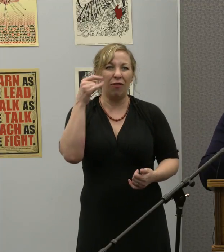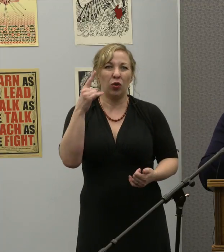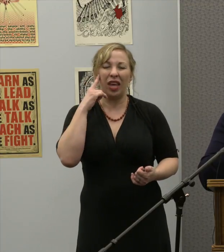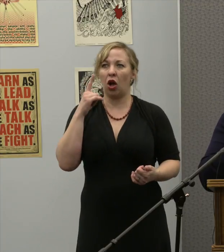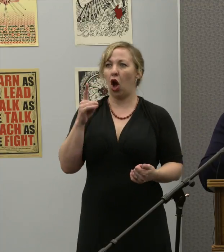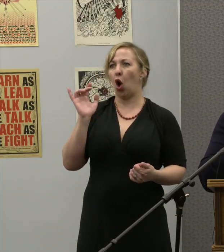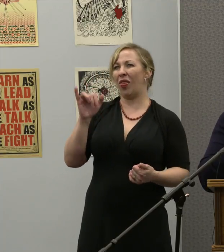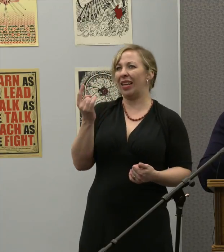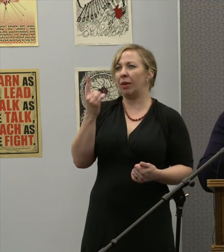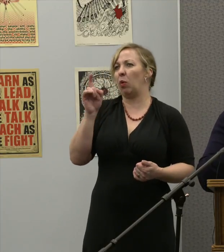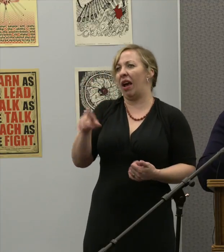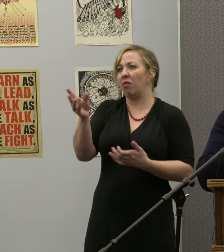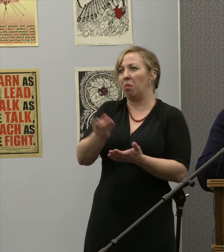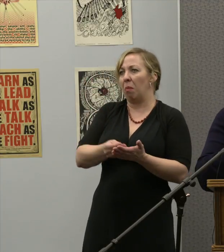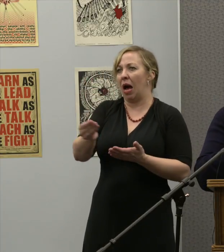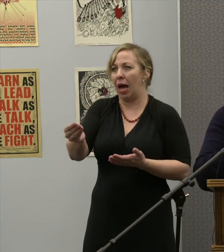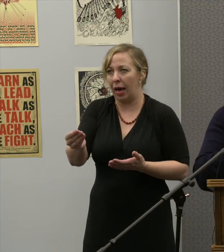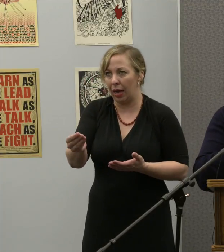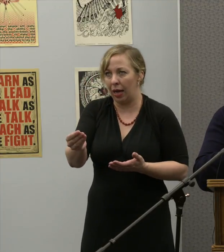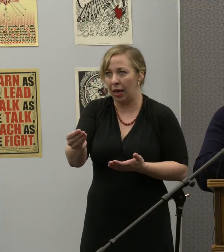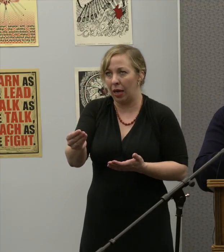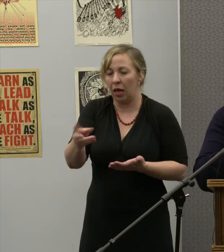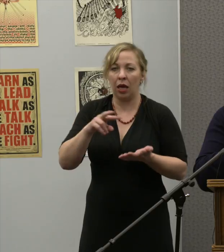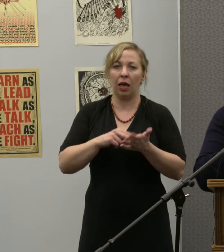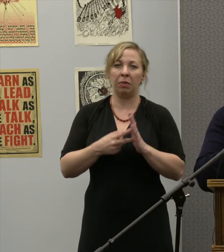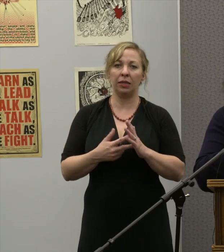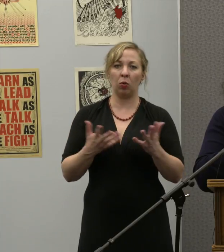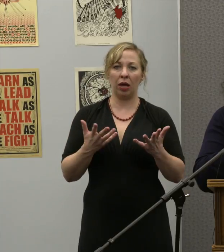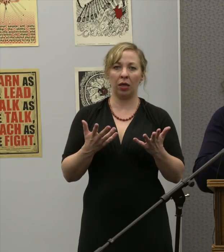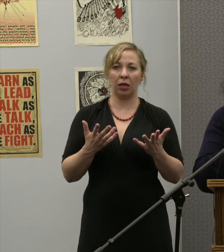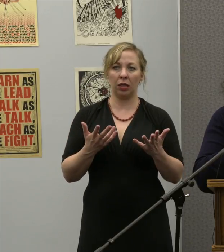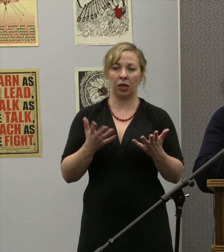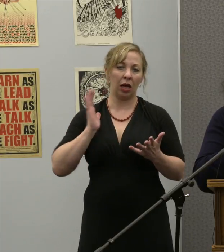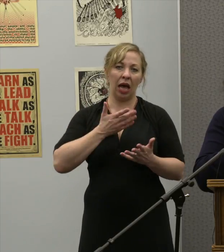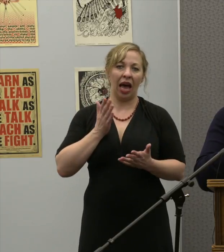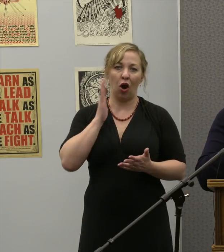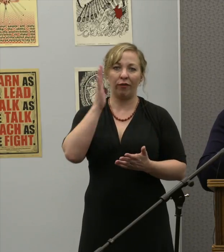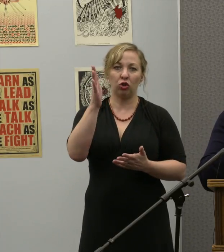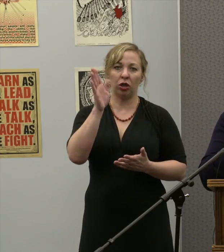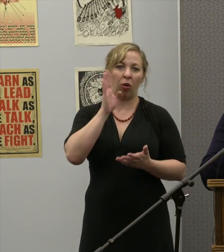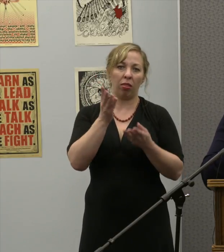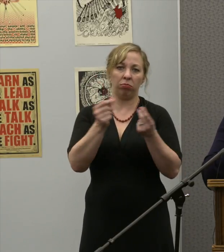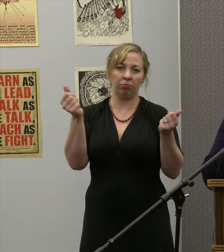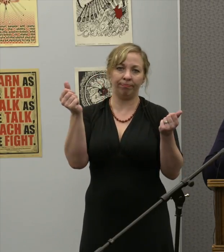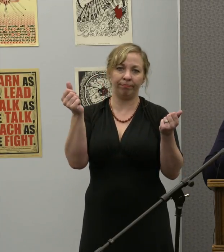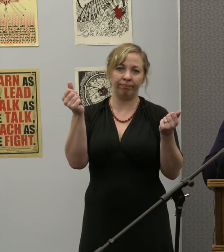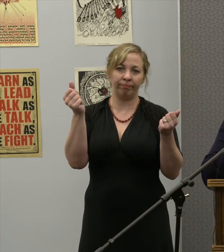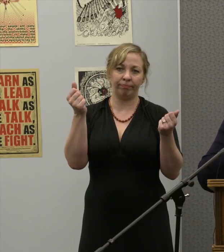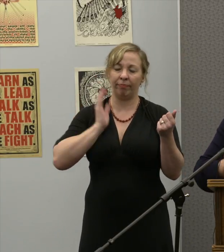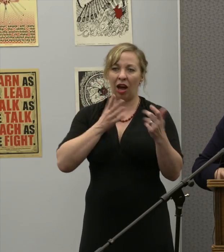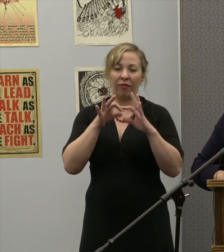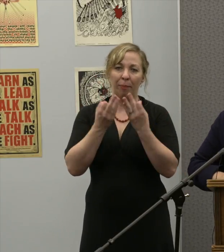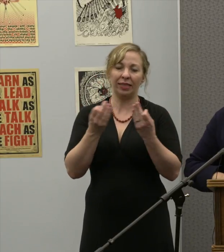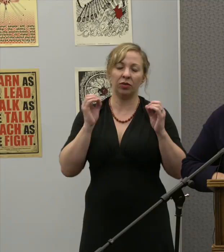need to buy and purchase, then we're really, we don't have a future, right? There's no future for us, there's no future for our